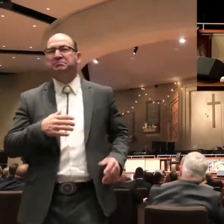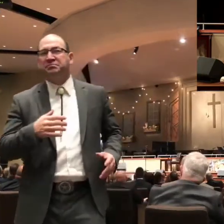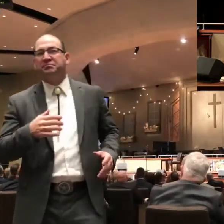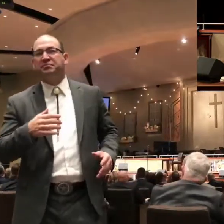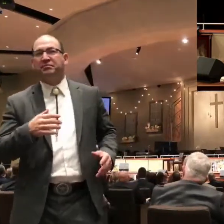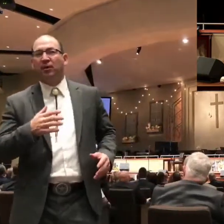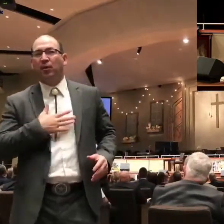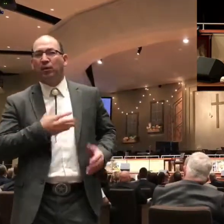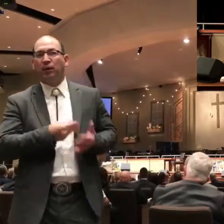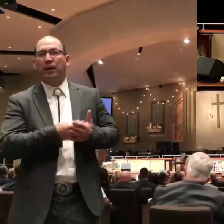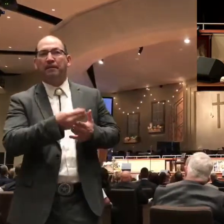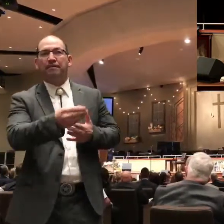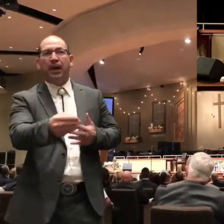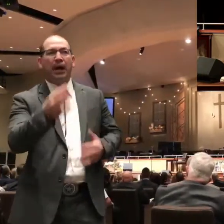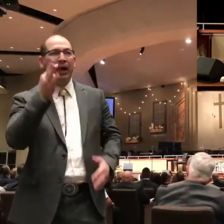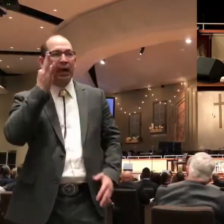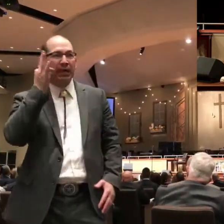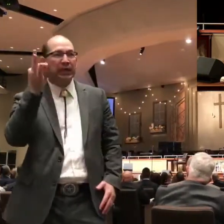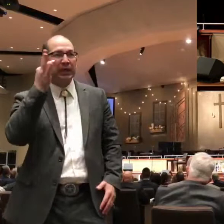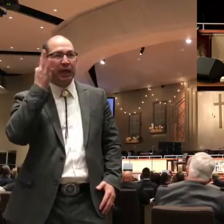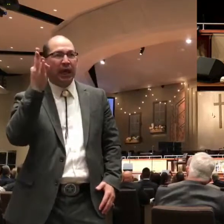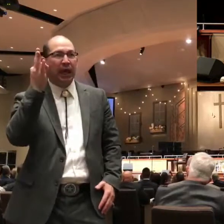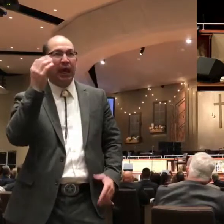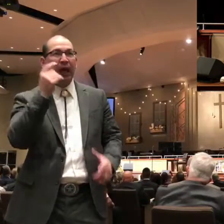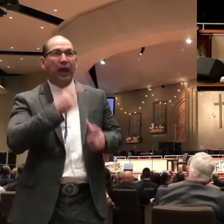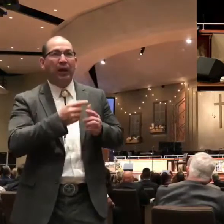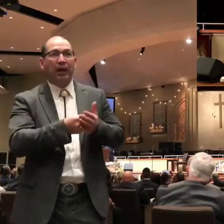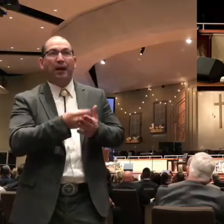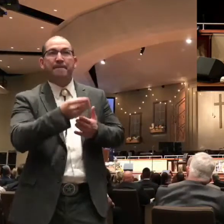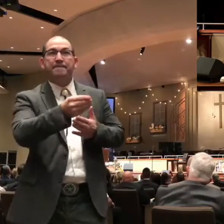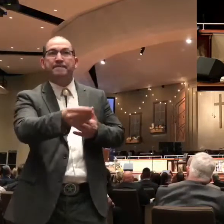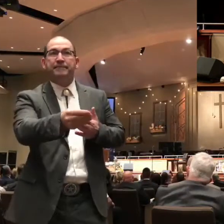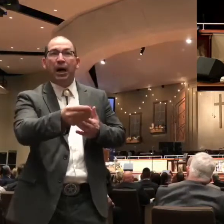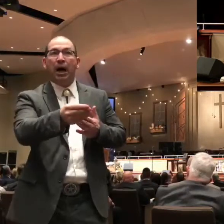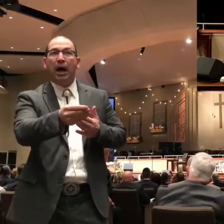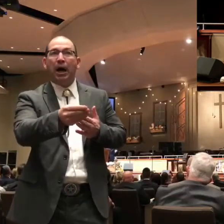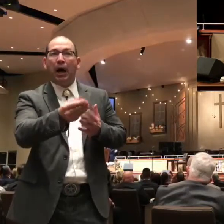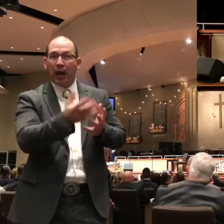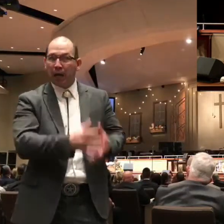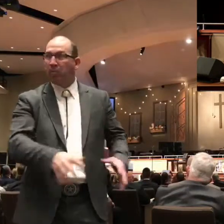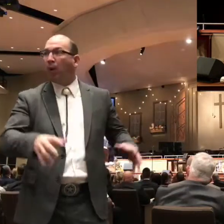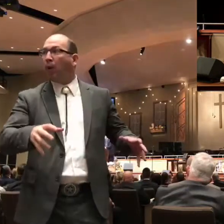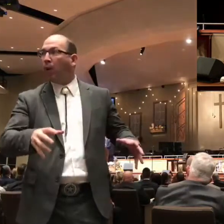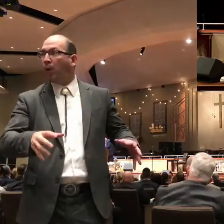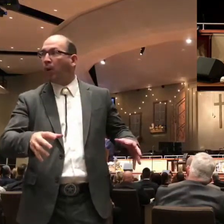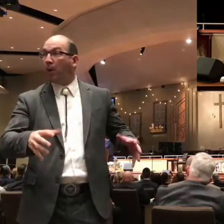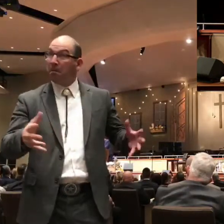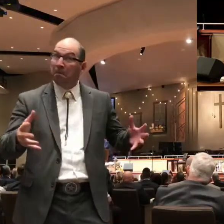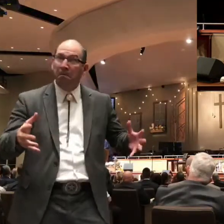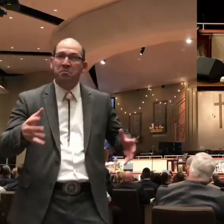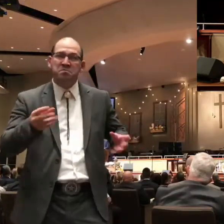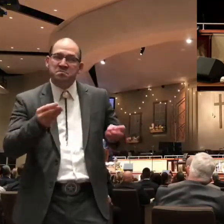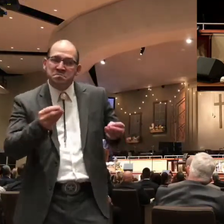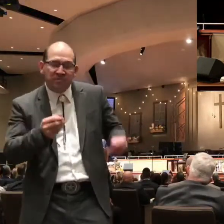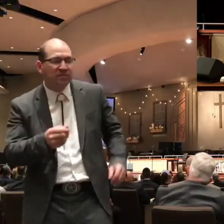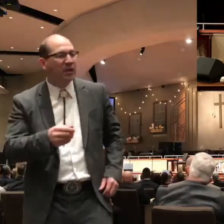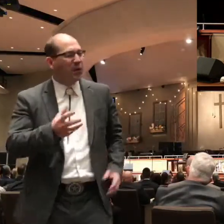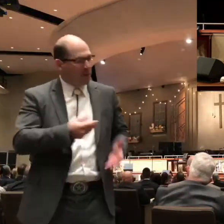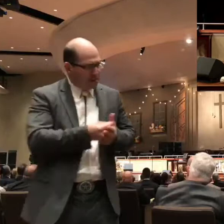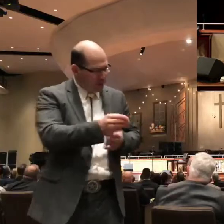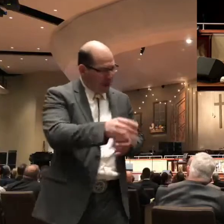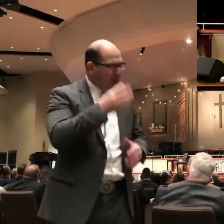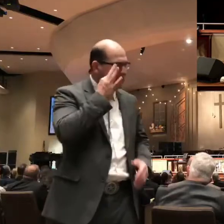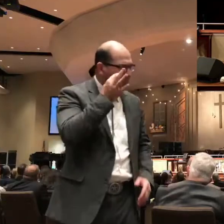cat. And then hopefully I can get the bowl with the cat. And so he went up to the manager and he said, I'd like to buy your cat. He